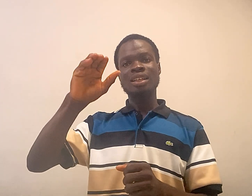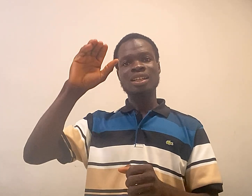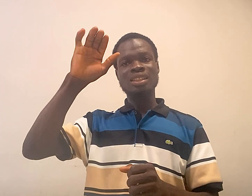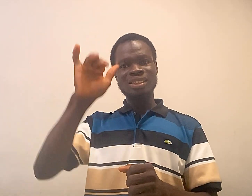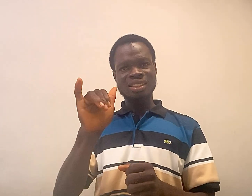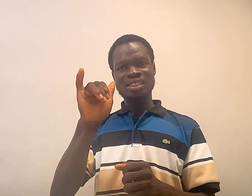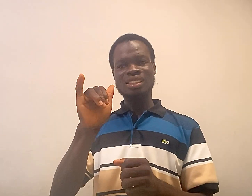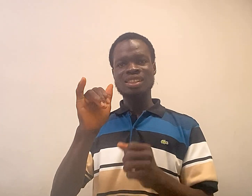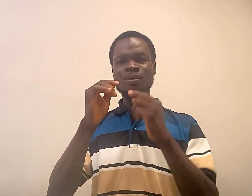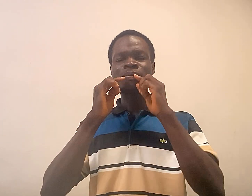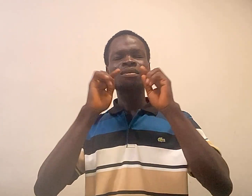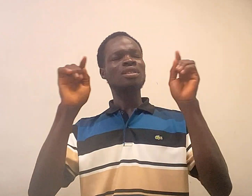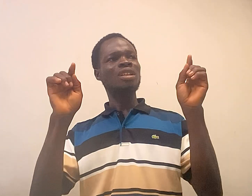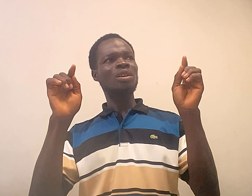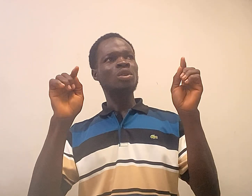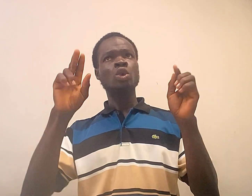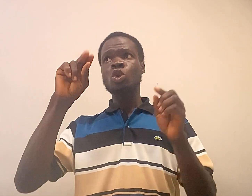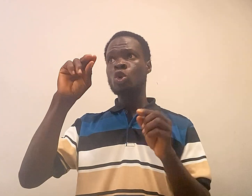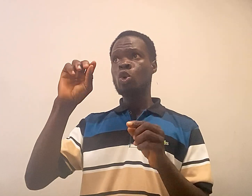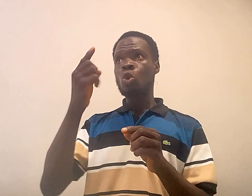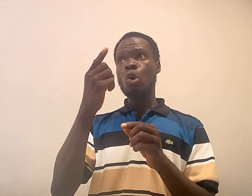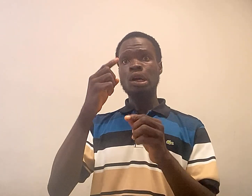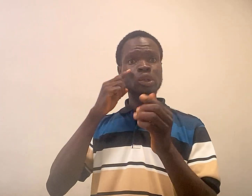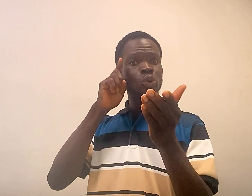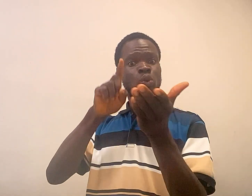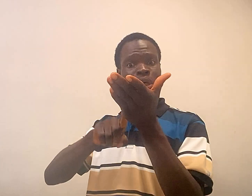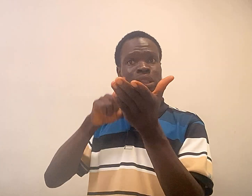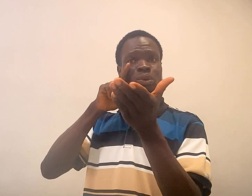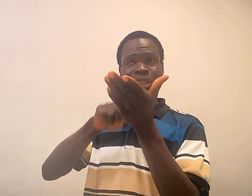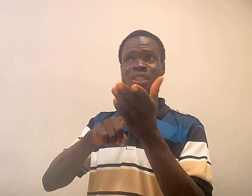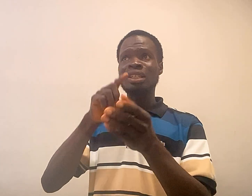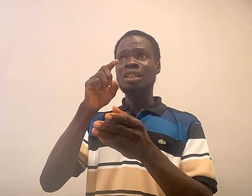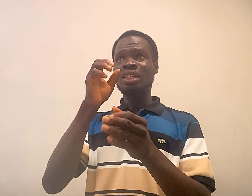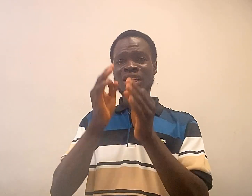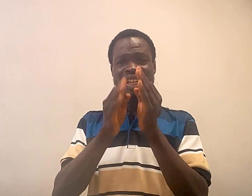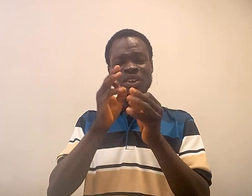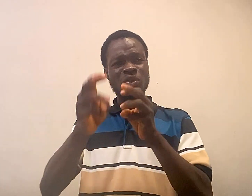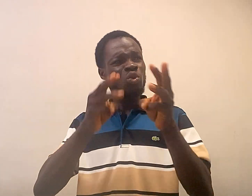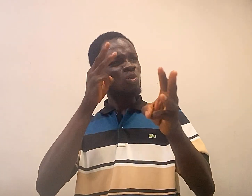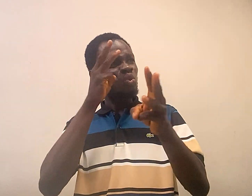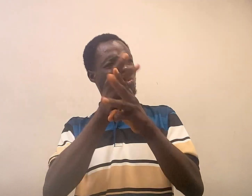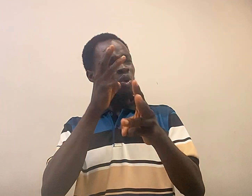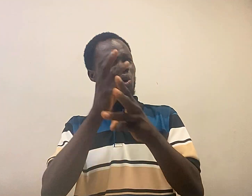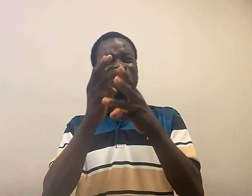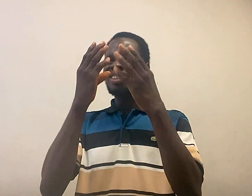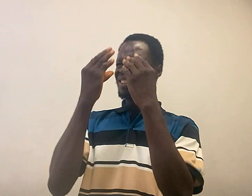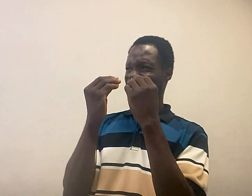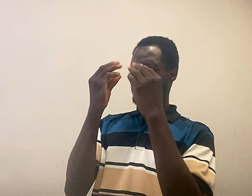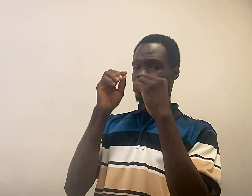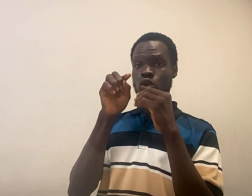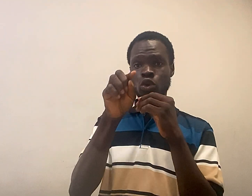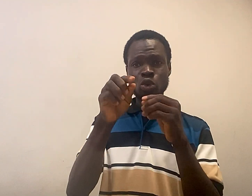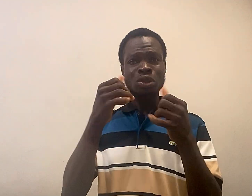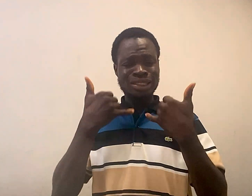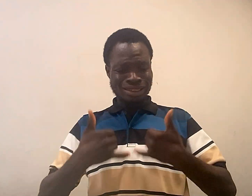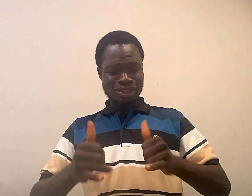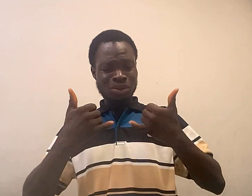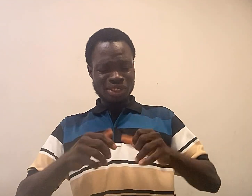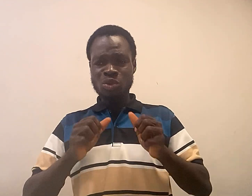watching, when the world is sleeping, and you're still grinding. I didn't become Thomas Shelby by being